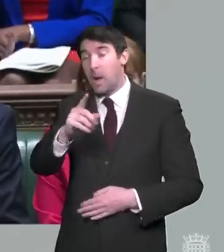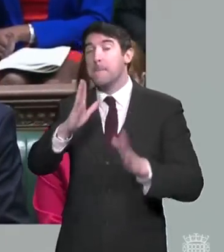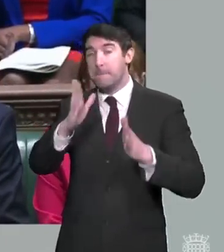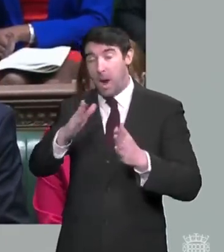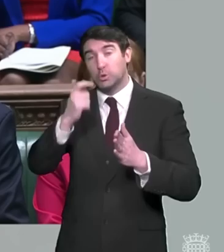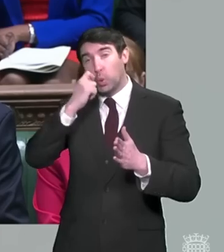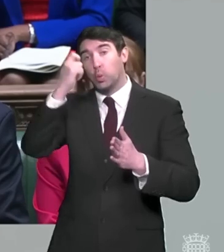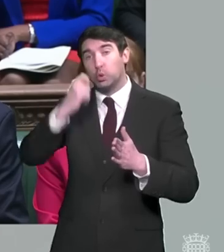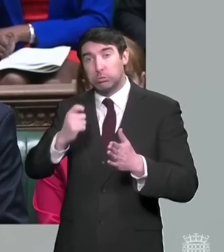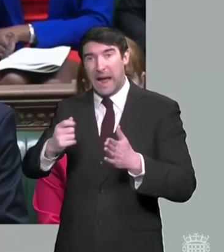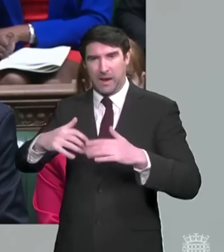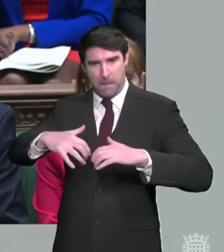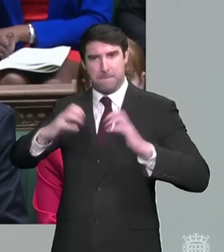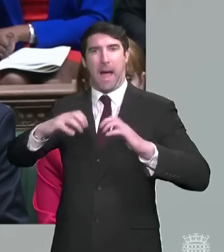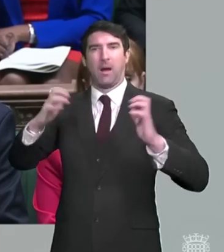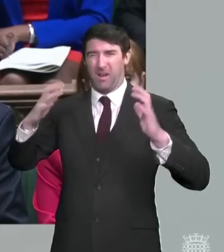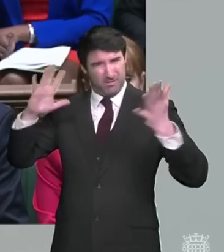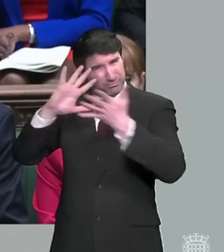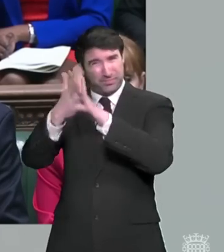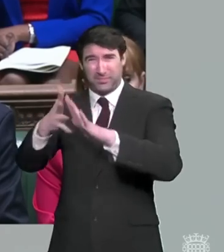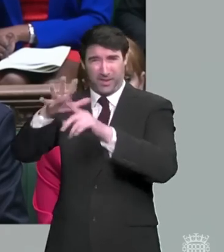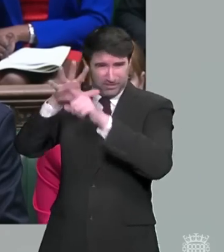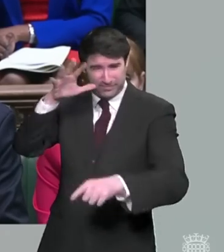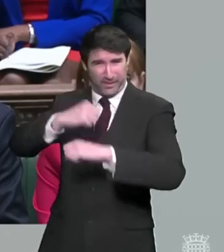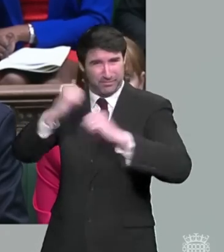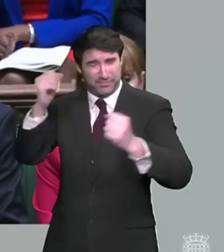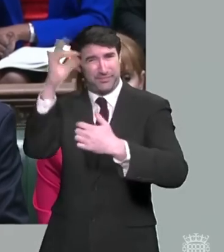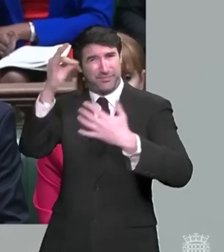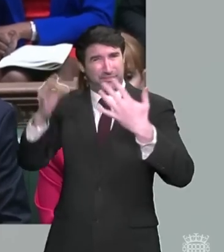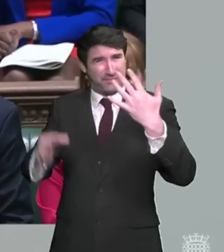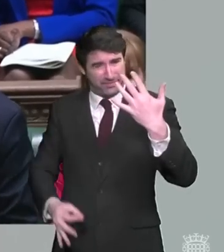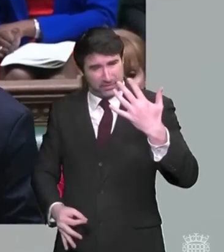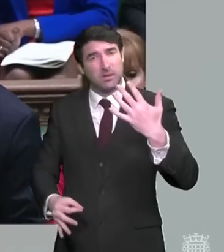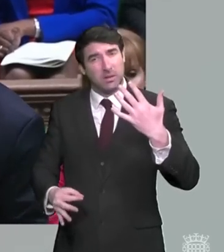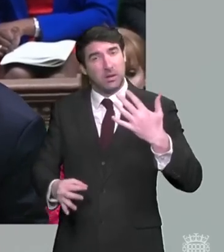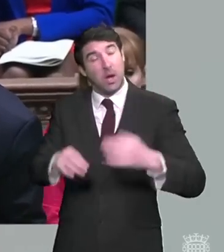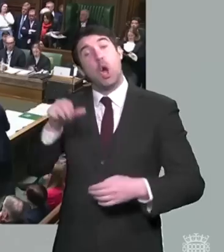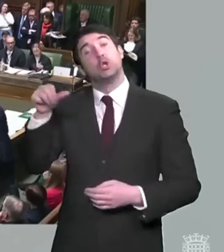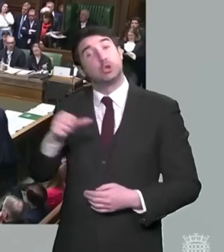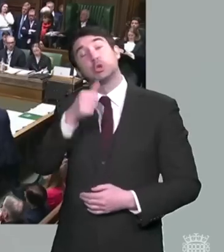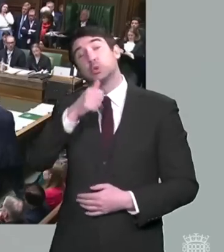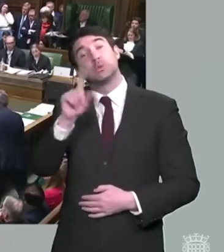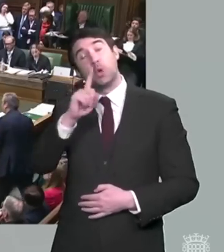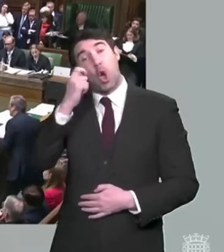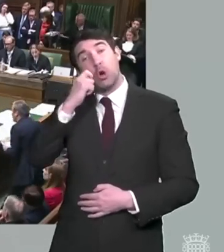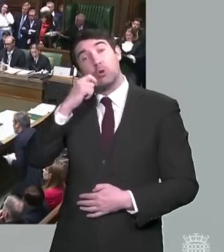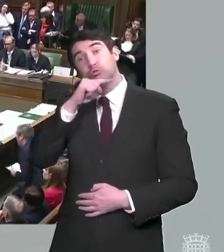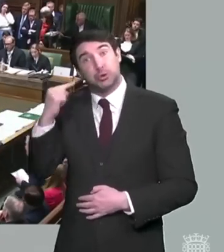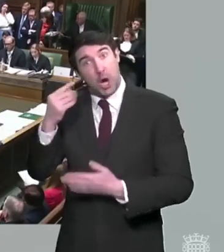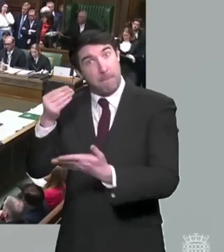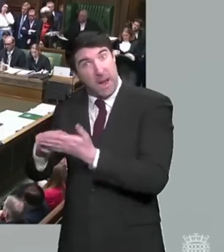has caused through the wealth lying dormant in blocked Russian government assets? Prime